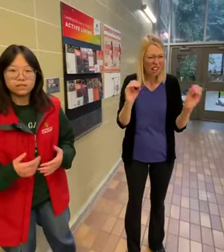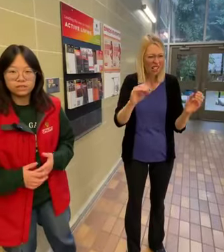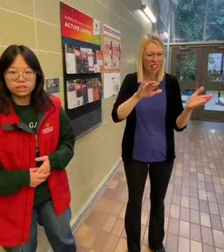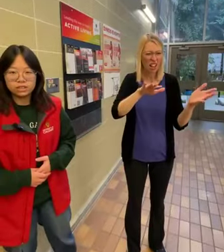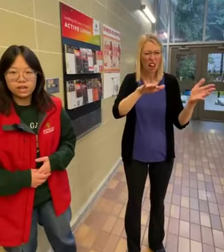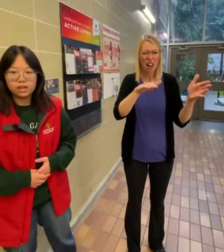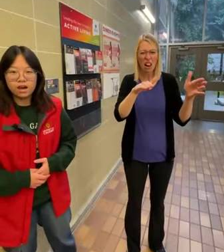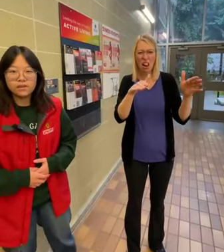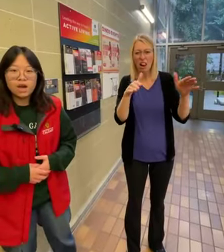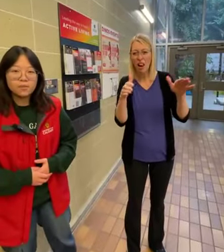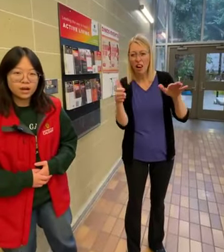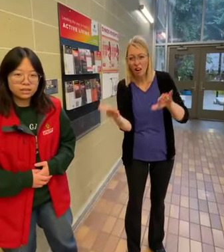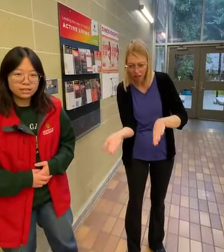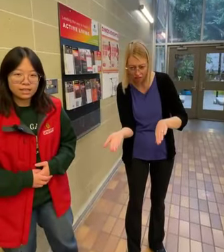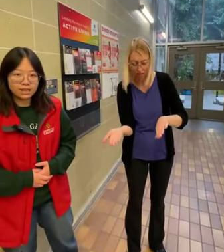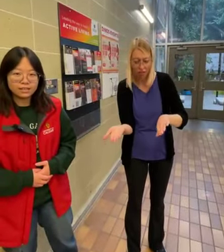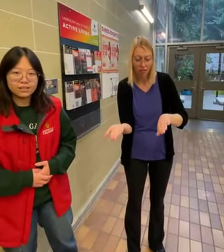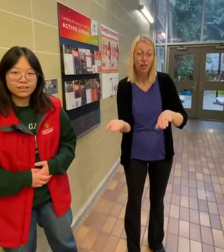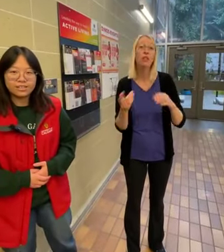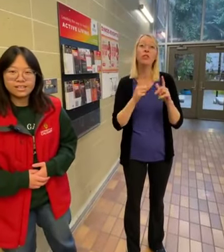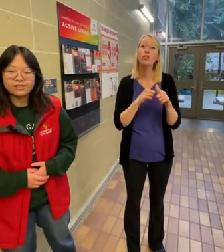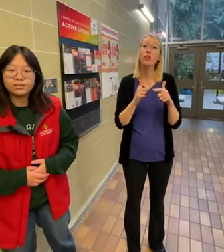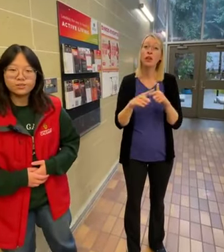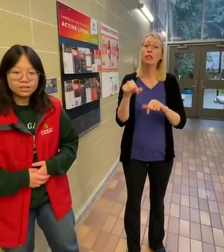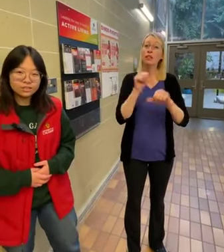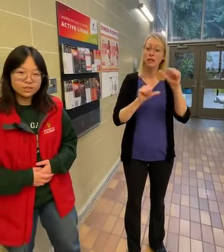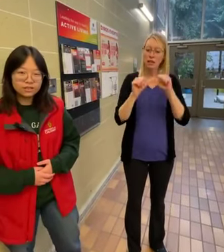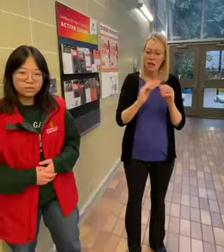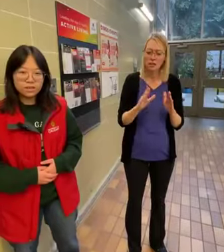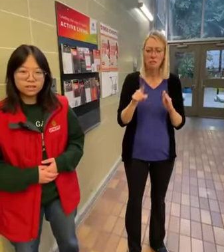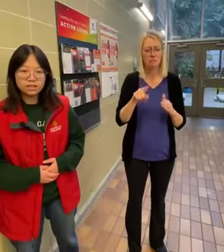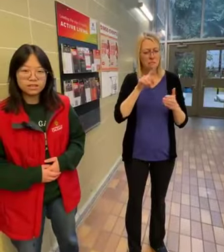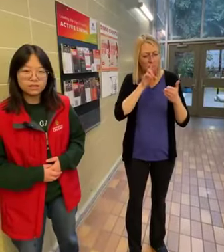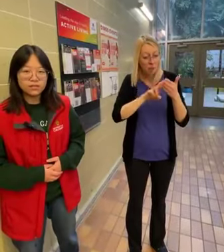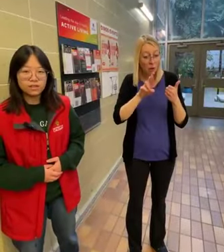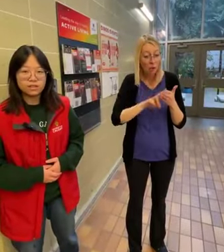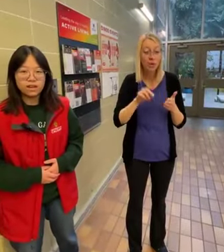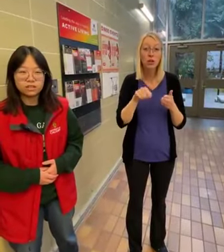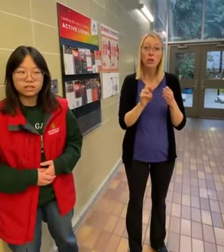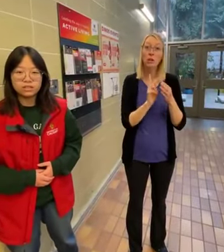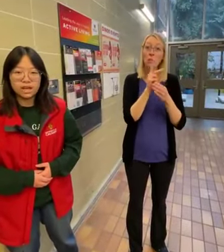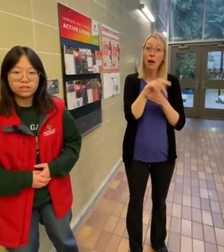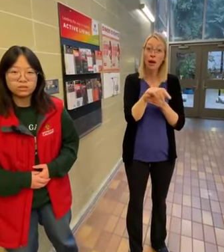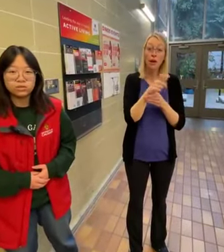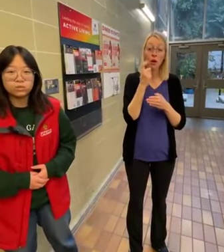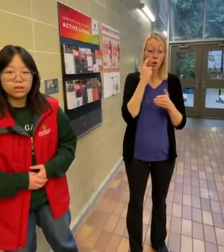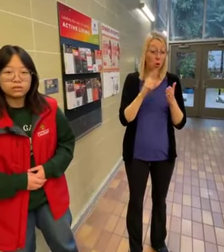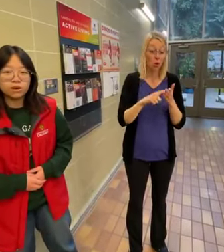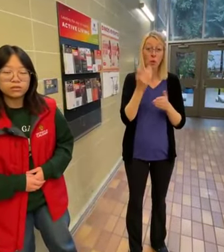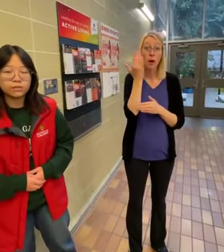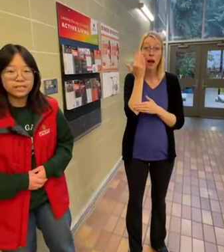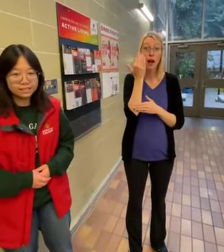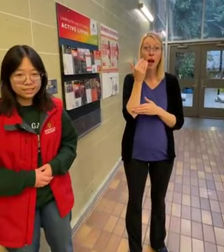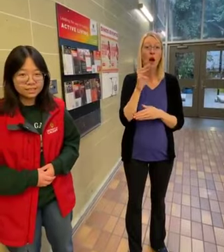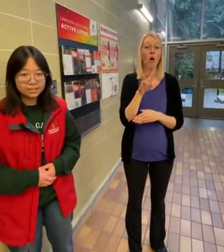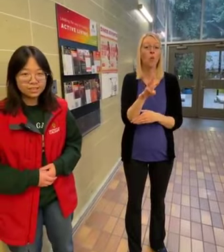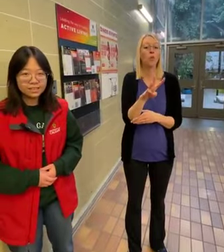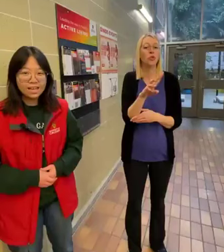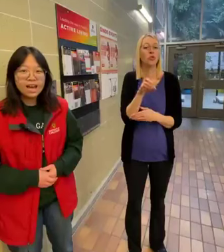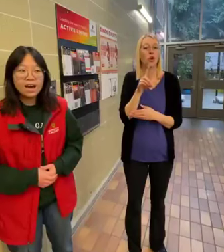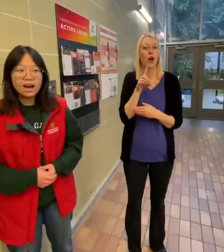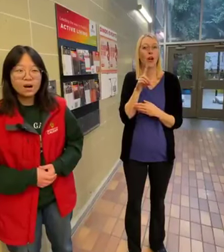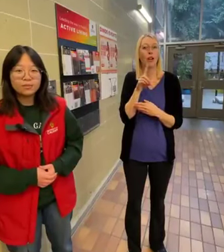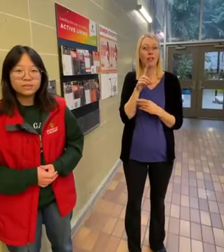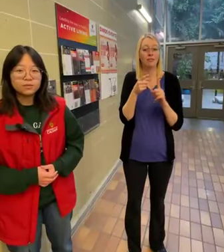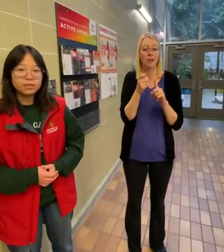plants had officially died off, botanists actually got the chance to do research on these plants and discovered that they actually died due to withdrawal from a nicotine